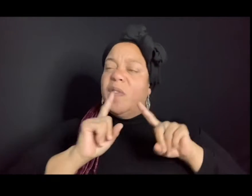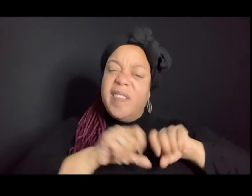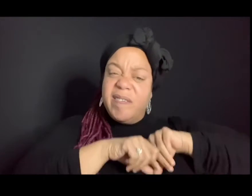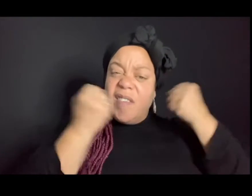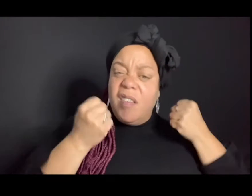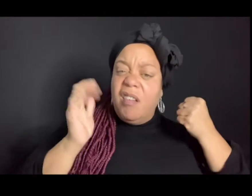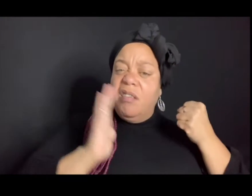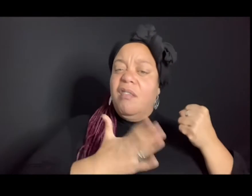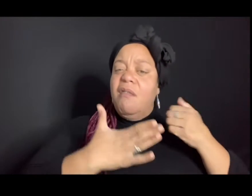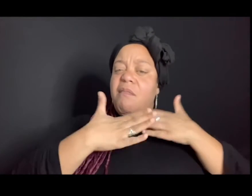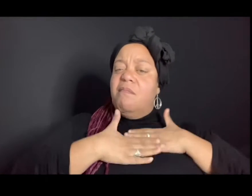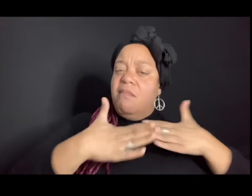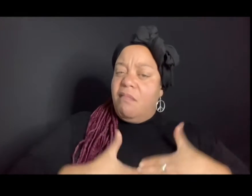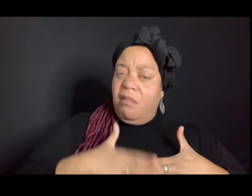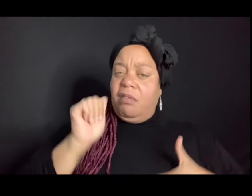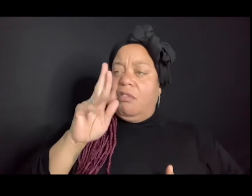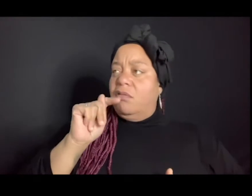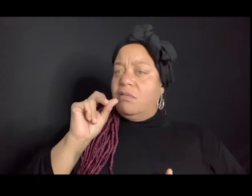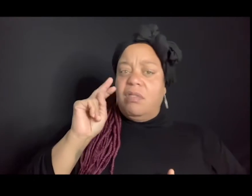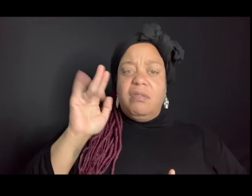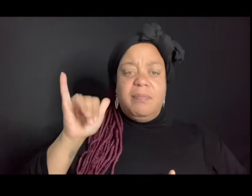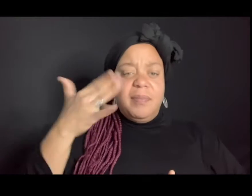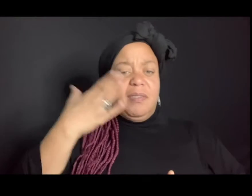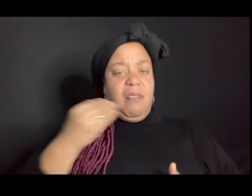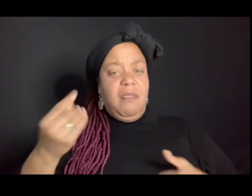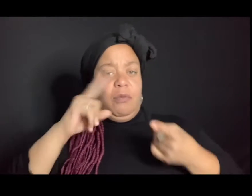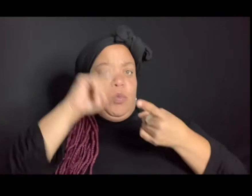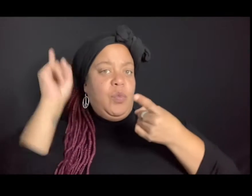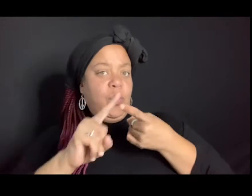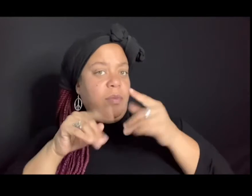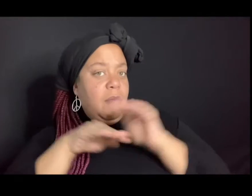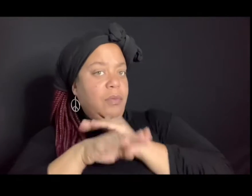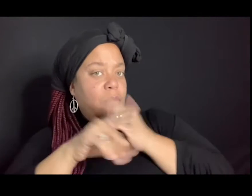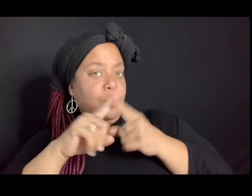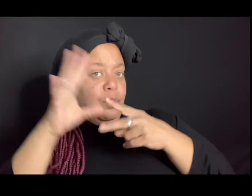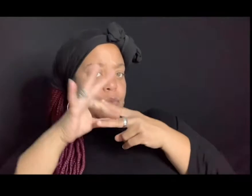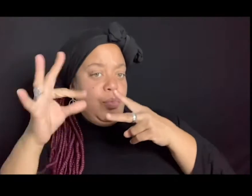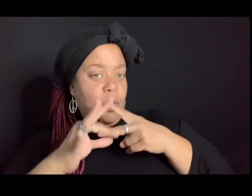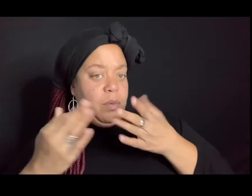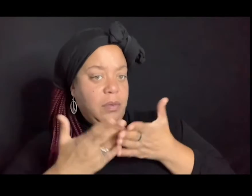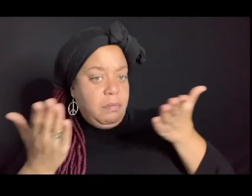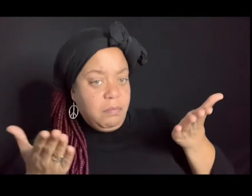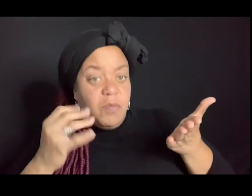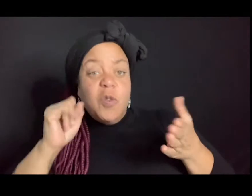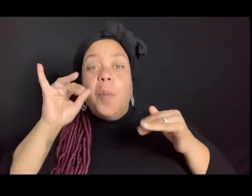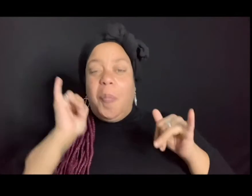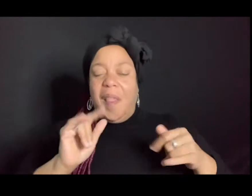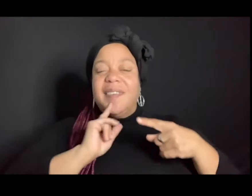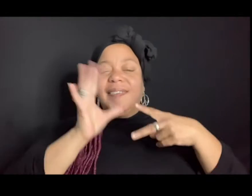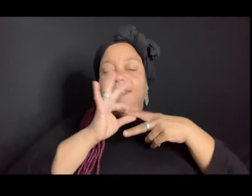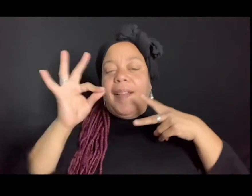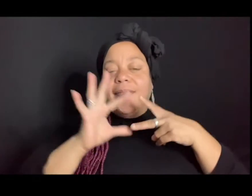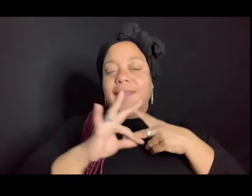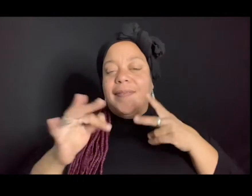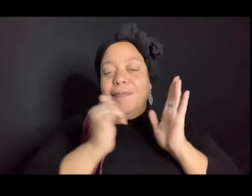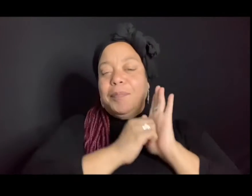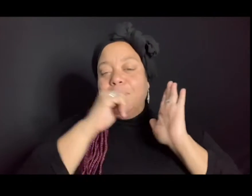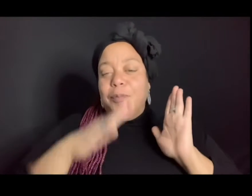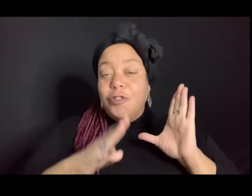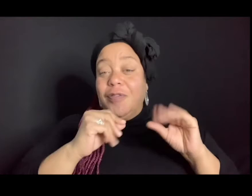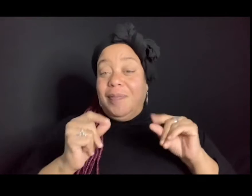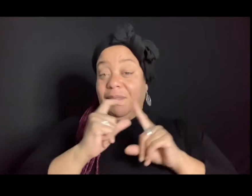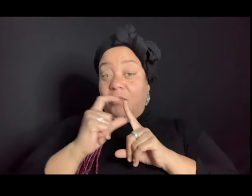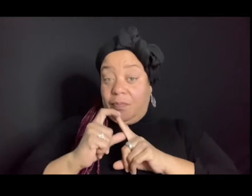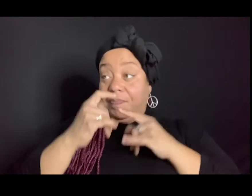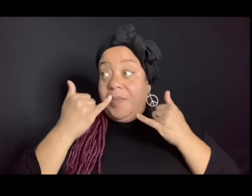body autonomy and reduce their access to choice. And so that's selective abortion as a term. And